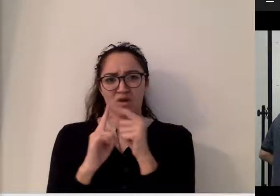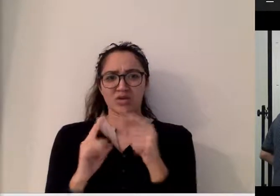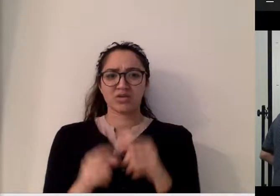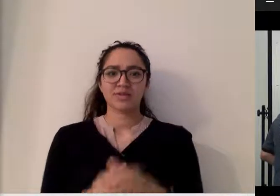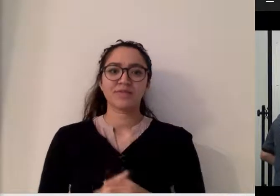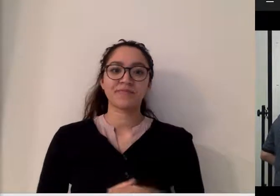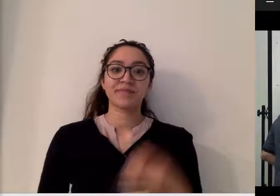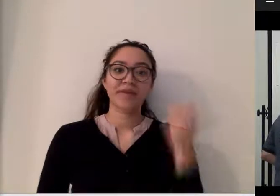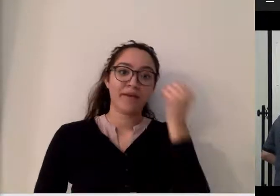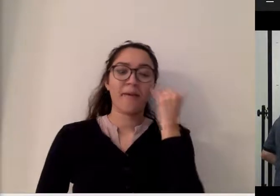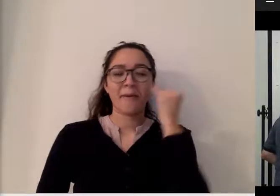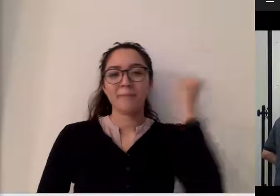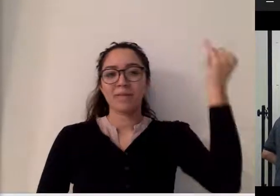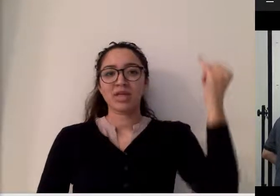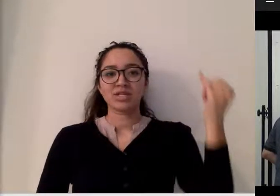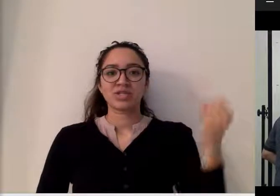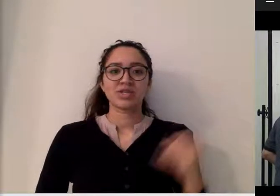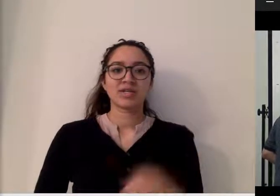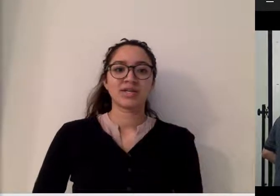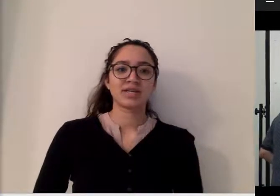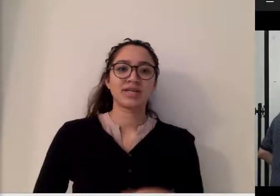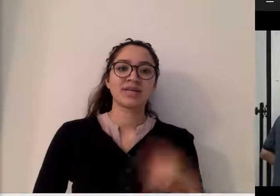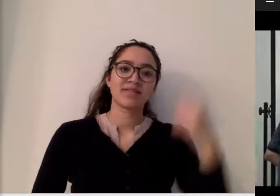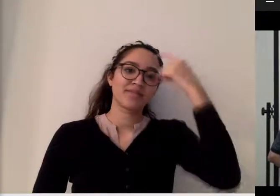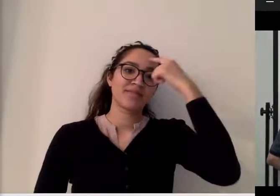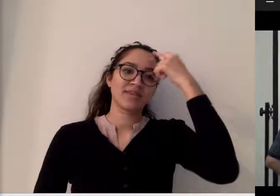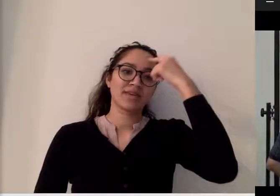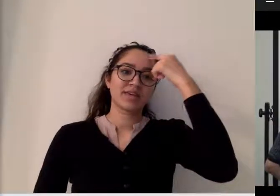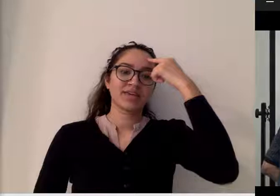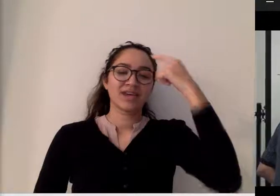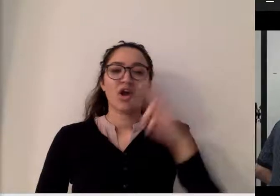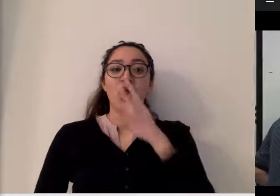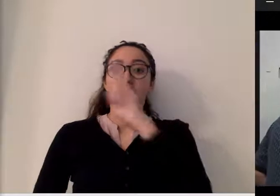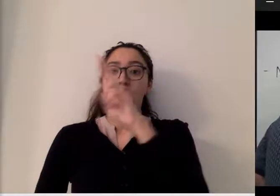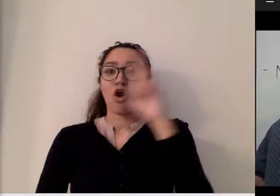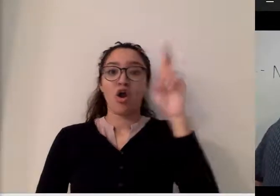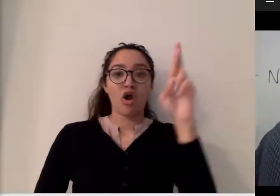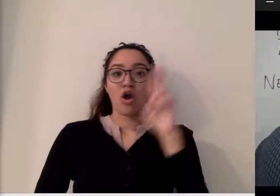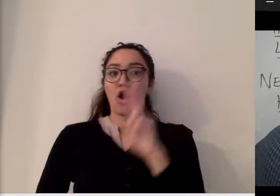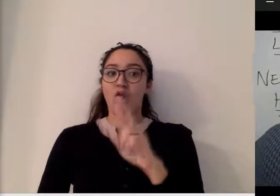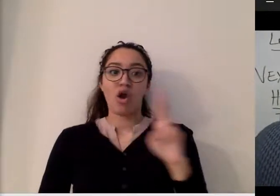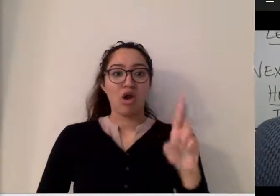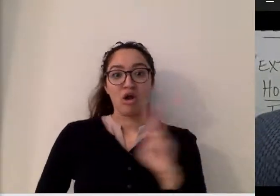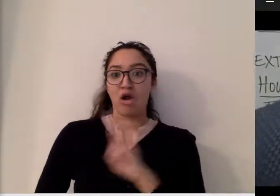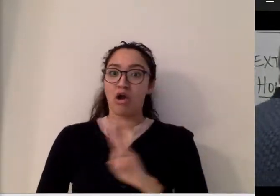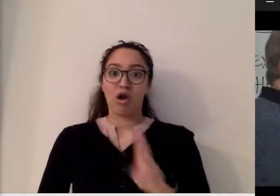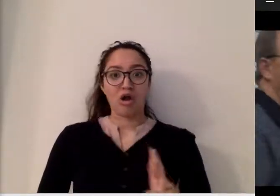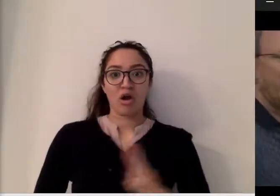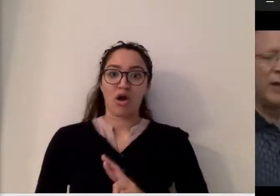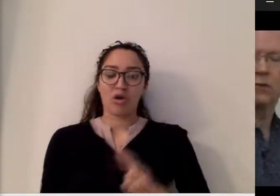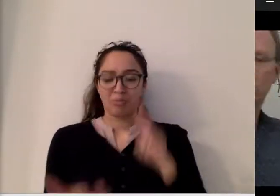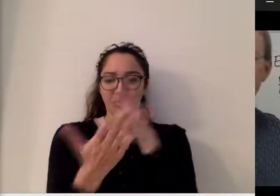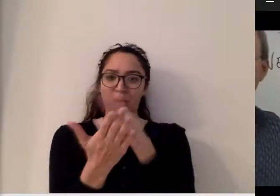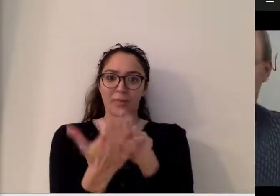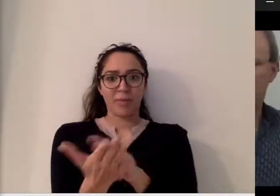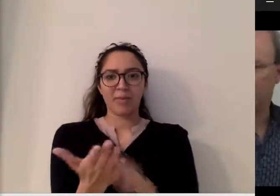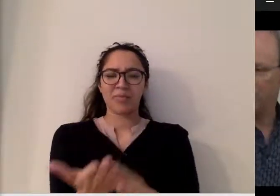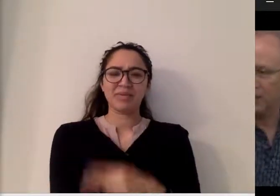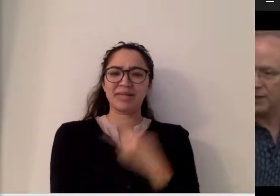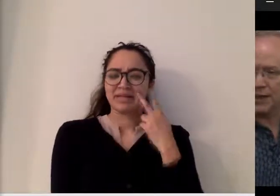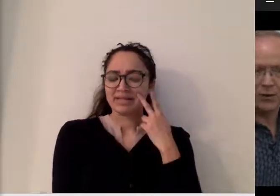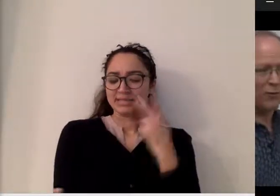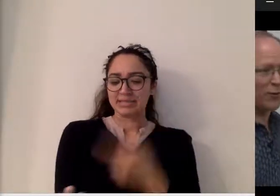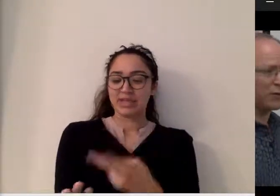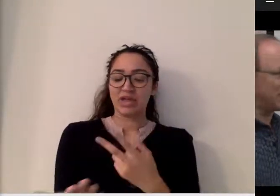you wrote notes and you thought of this really good abbreviation and you used it all over the page, and then you looked at it like